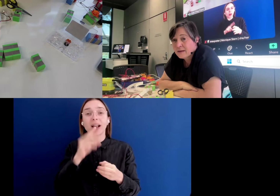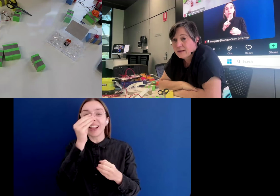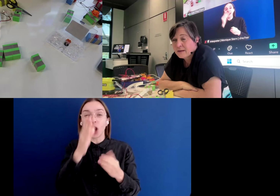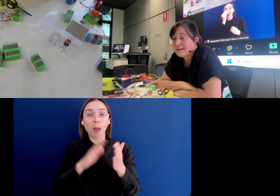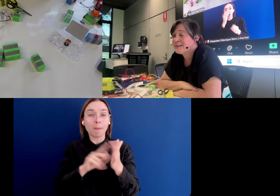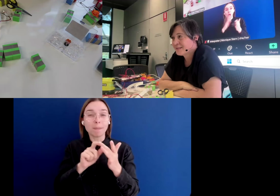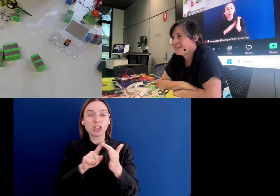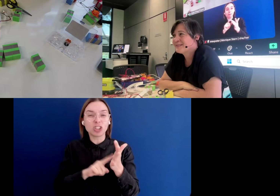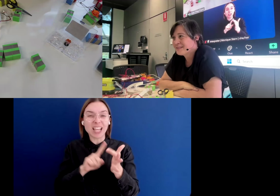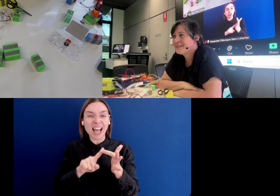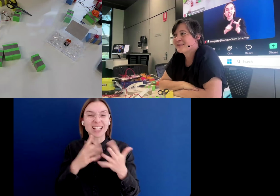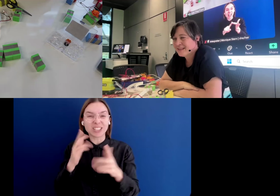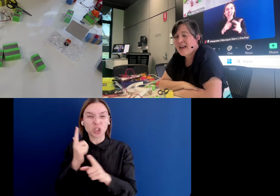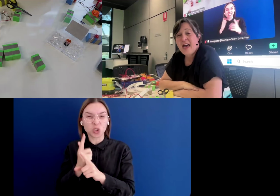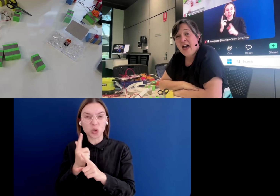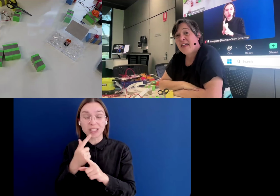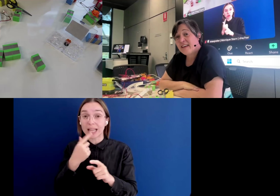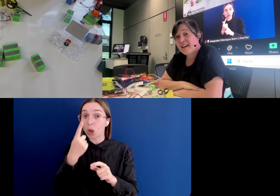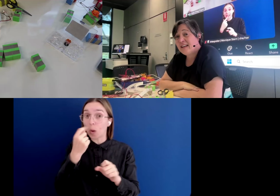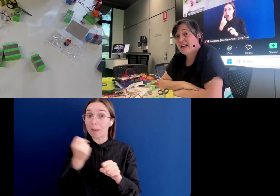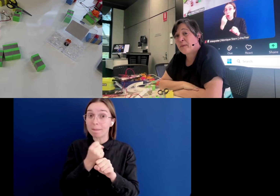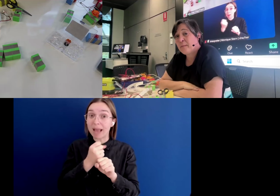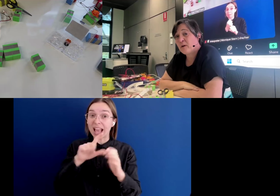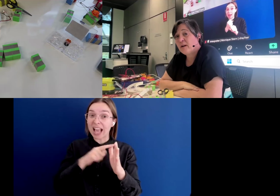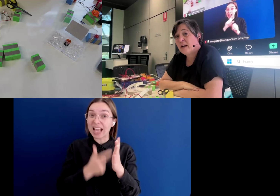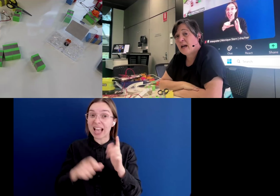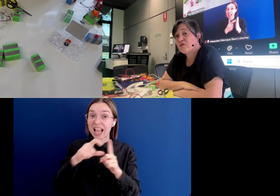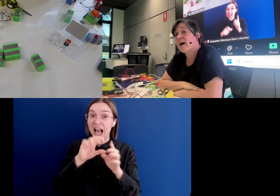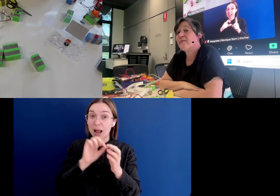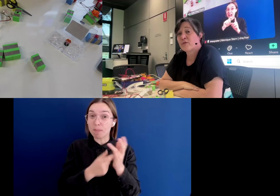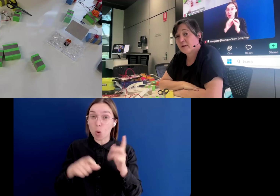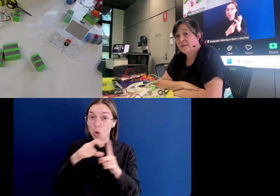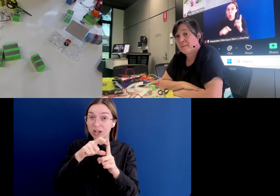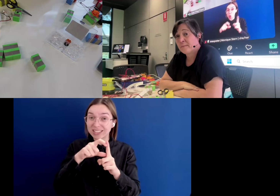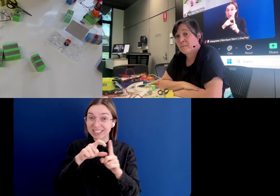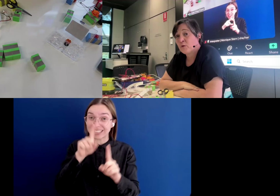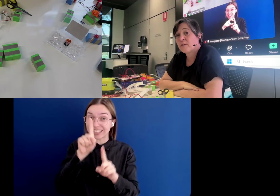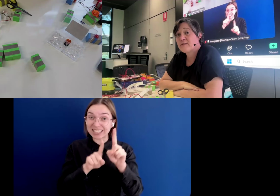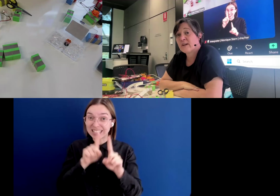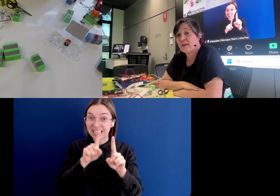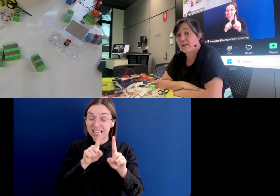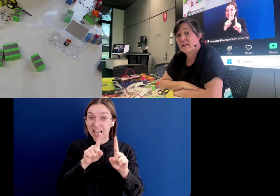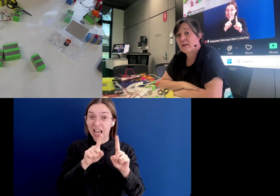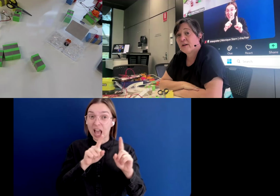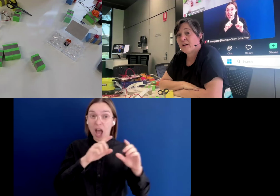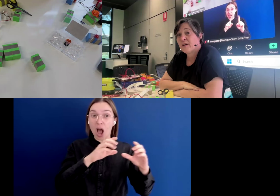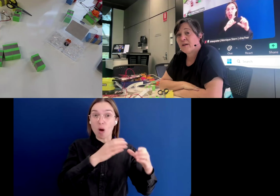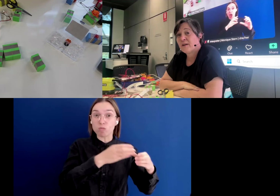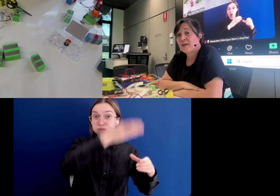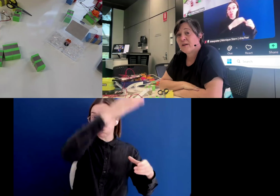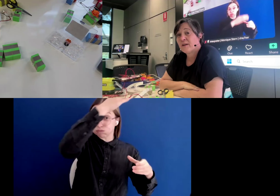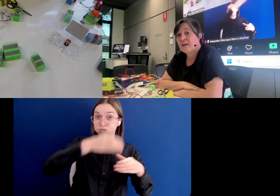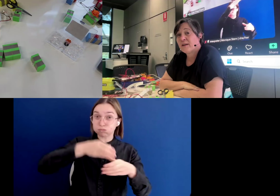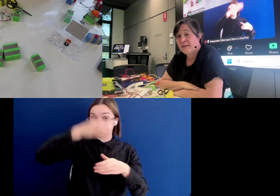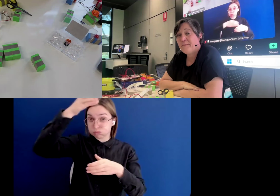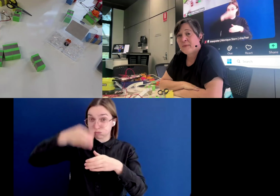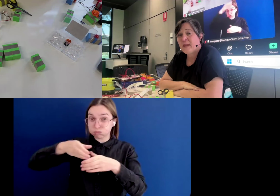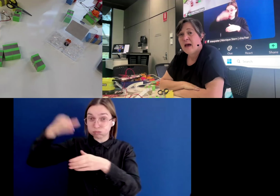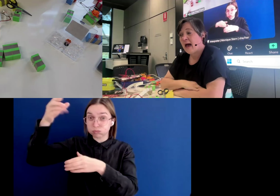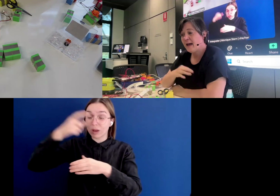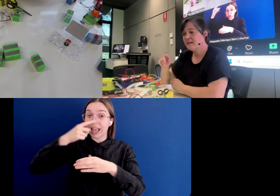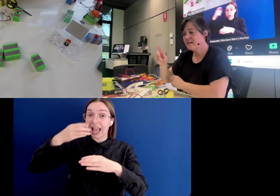create a cardboard city and have the buildings light up as well. And then get a bee-bot and drive through it, or a sphero.